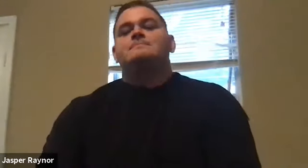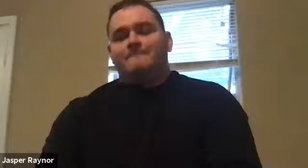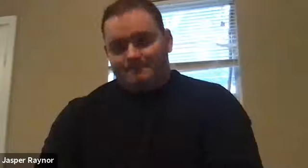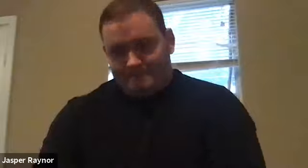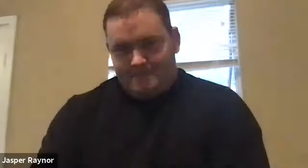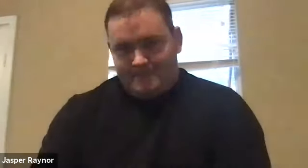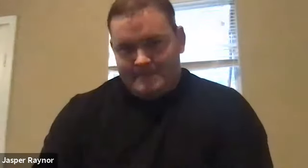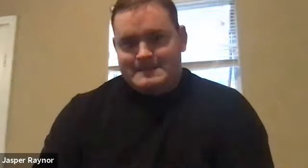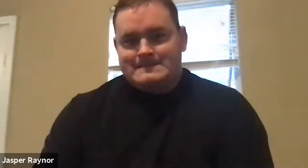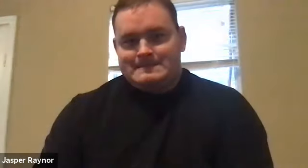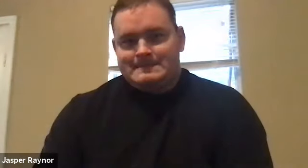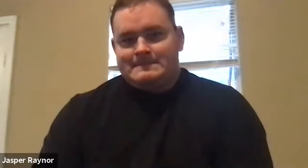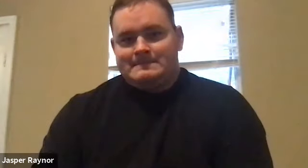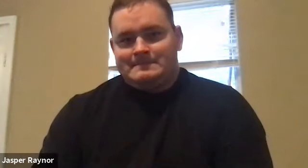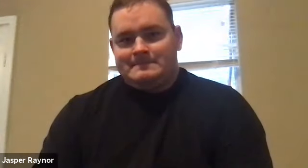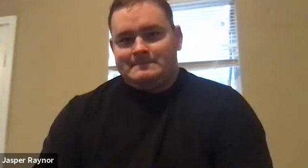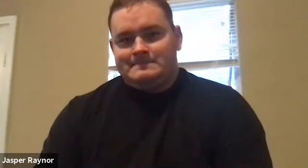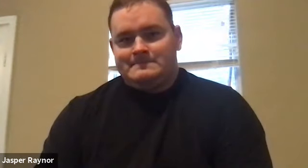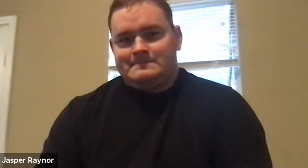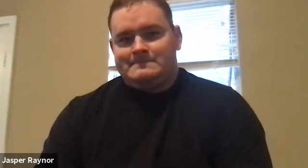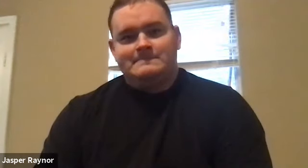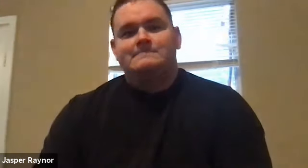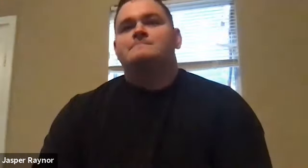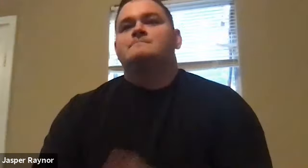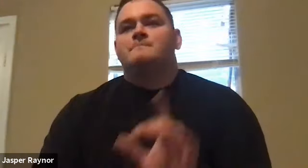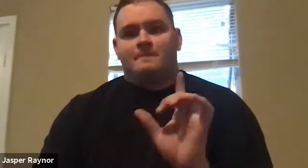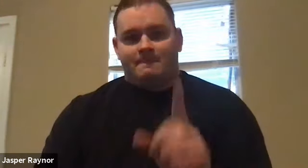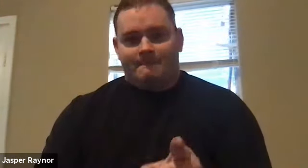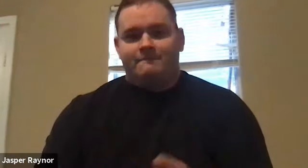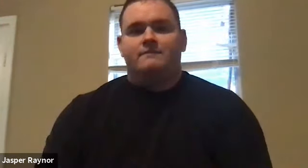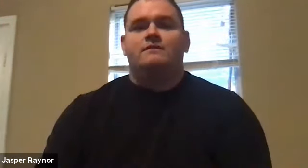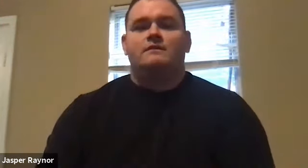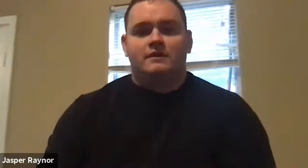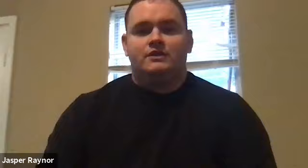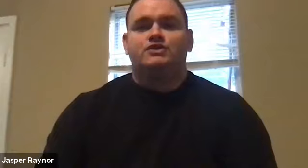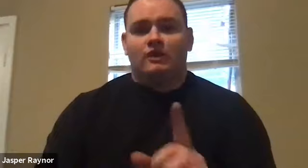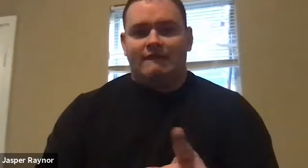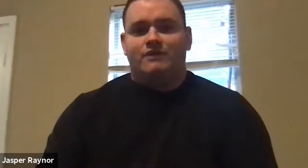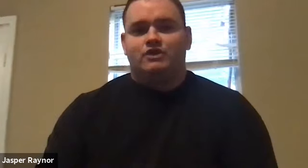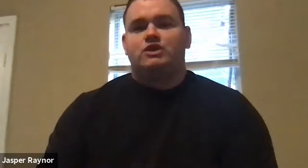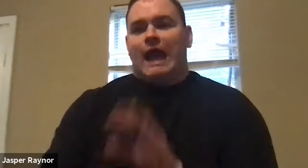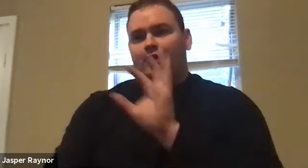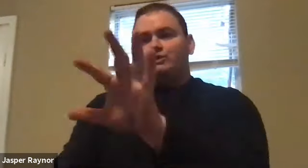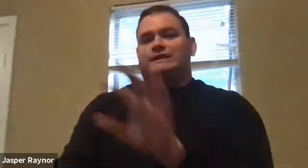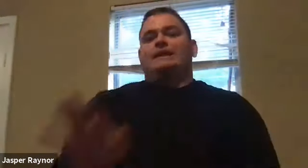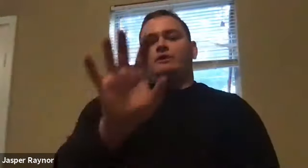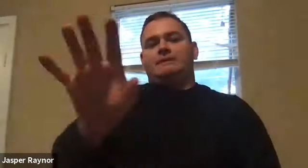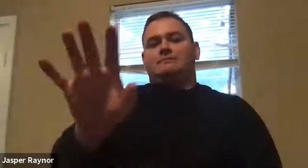I sign it to you with your left first? So would I say 55 or 55? Your left first. So how you see it on a piece of